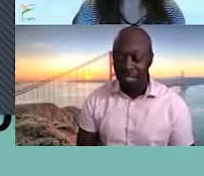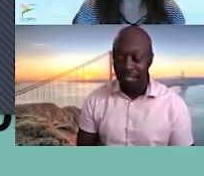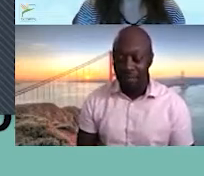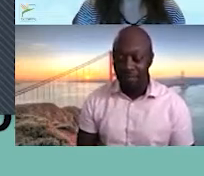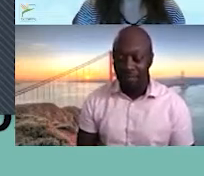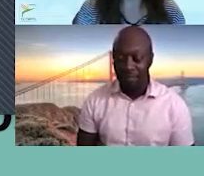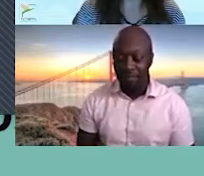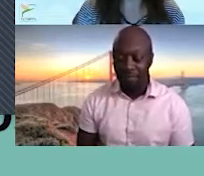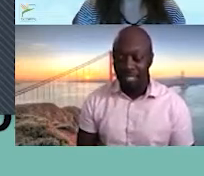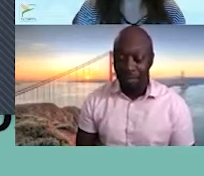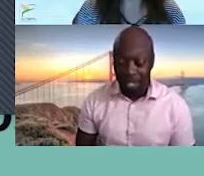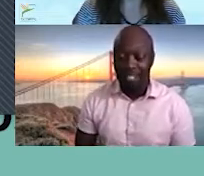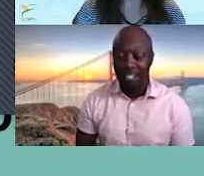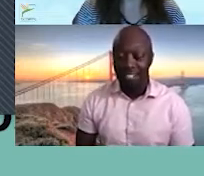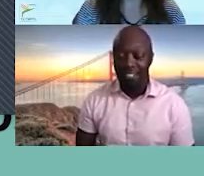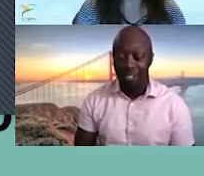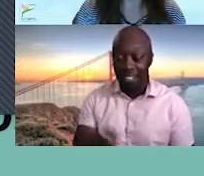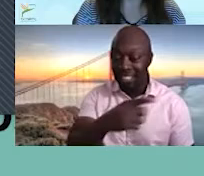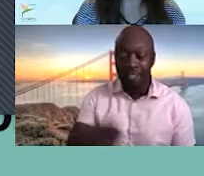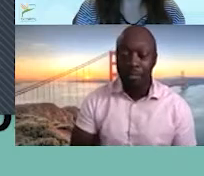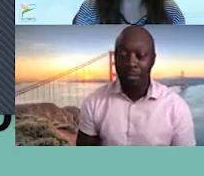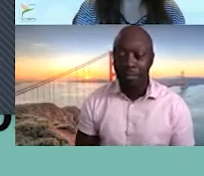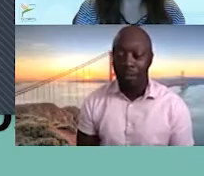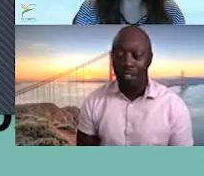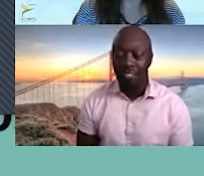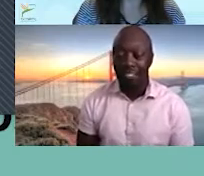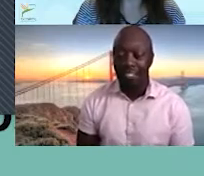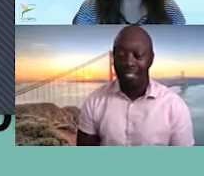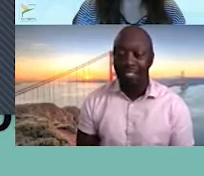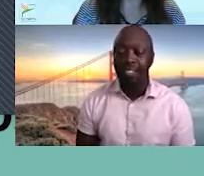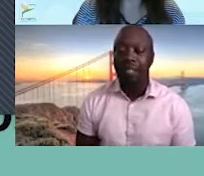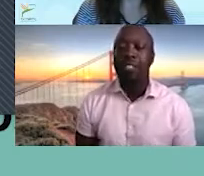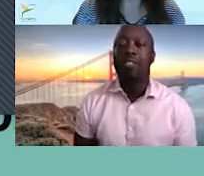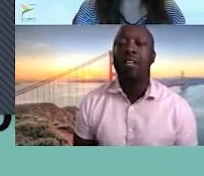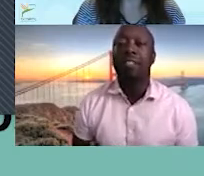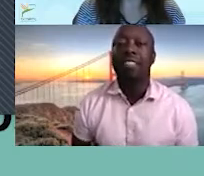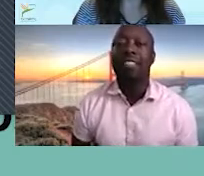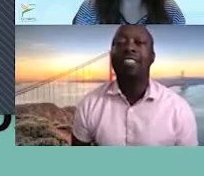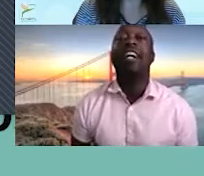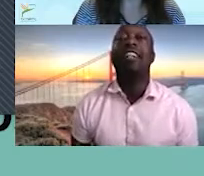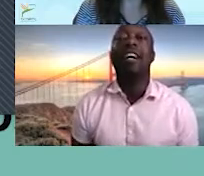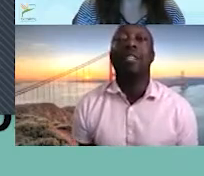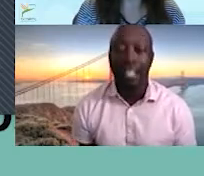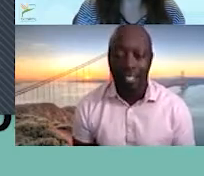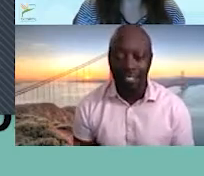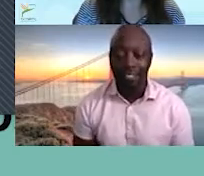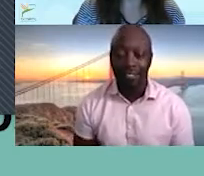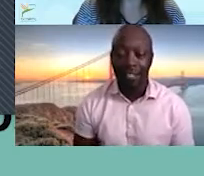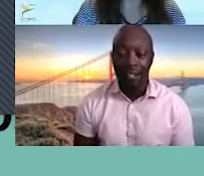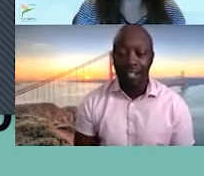it to me, and I'm right here. You just gave it to me before, so let me do something. Yeah, I want